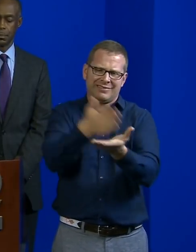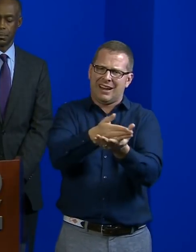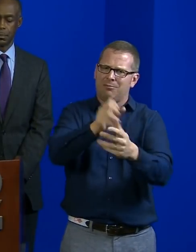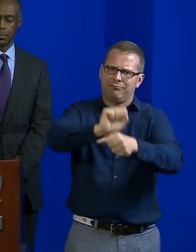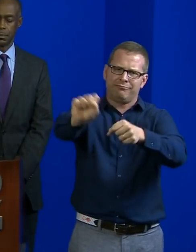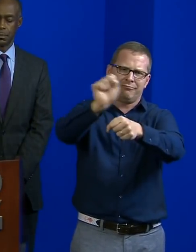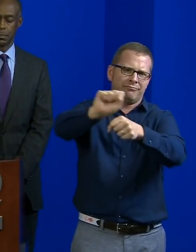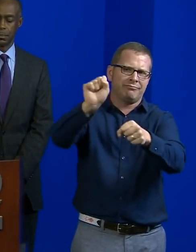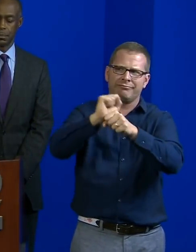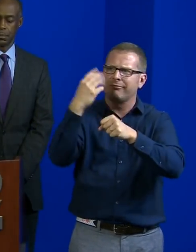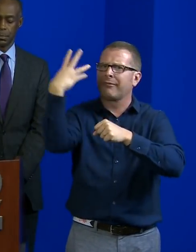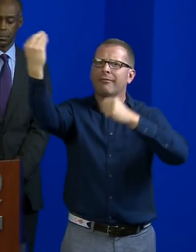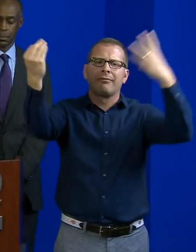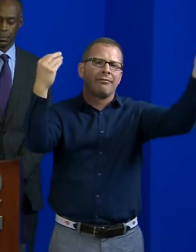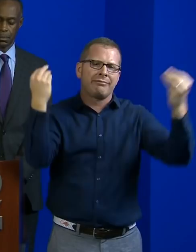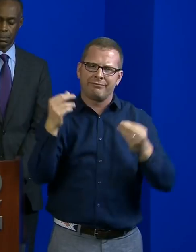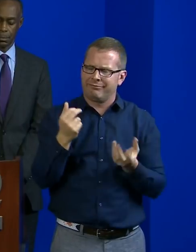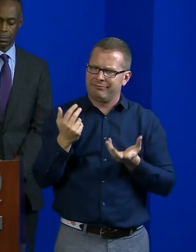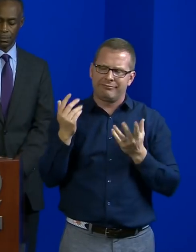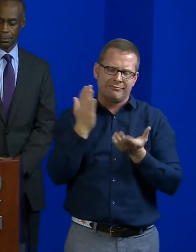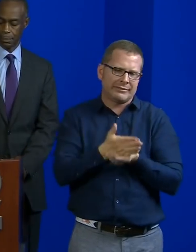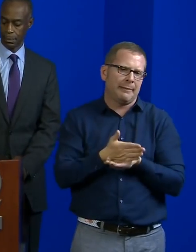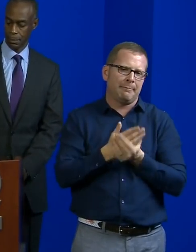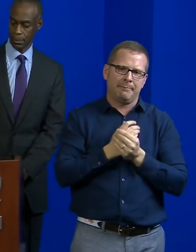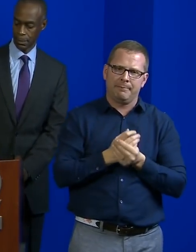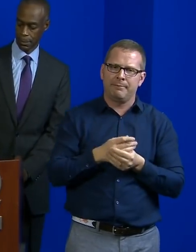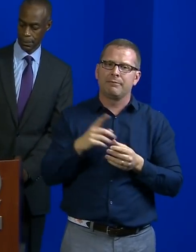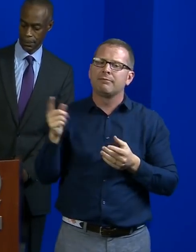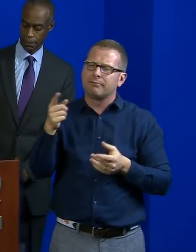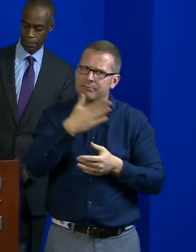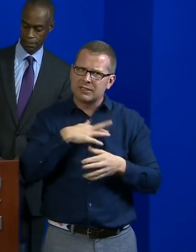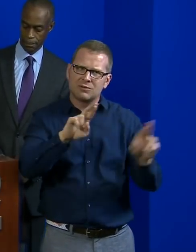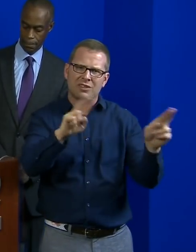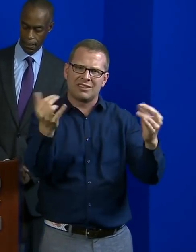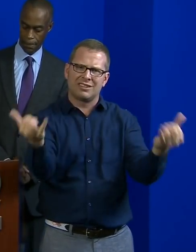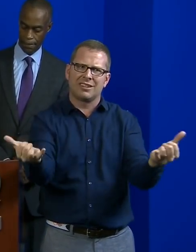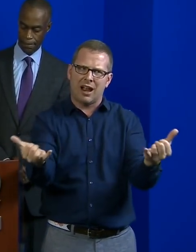Office is ready to protect Broward County. Thank you. Thank you, Sheriff.